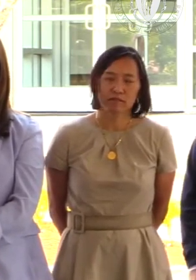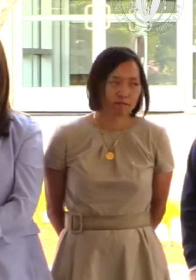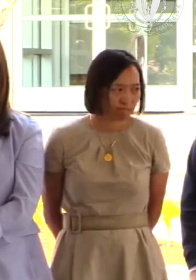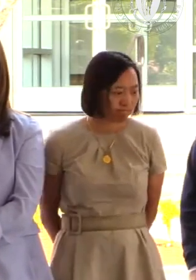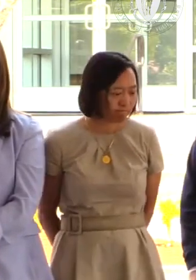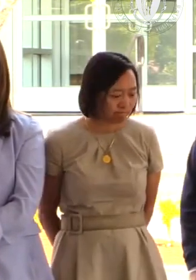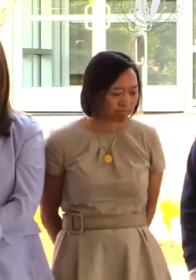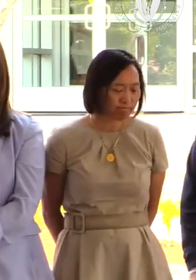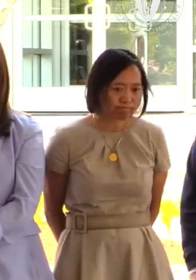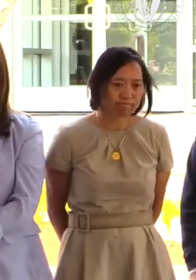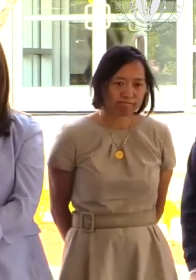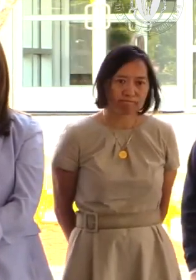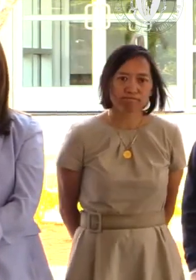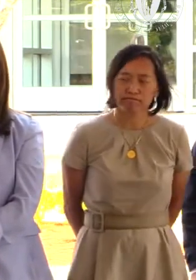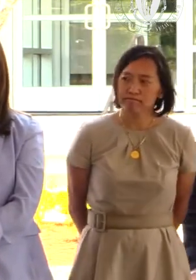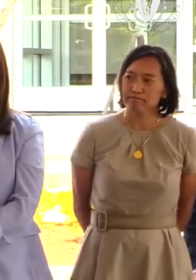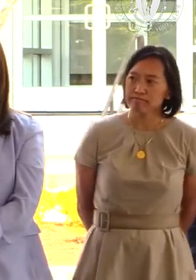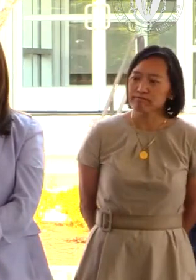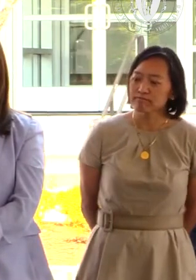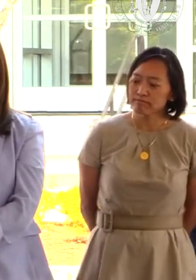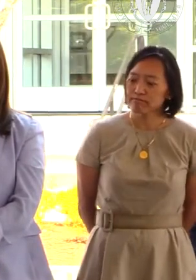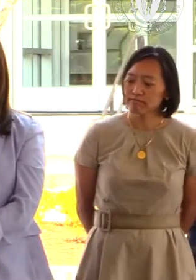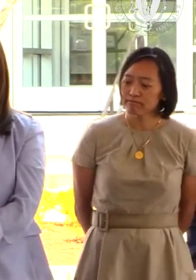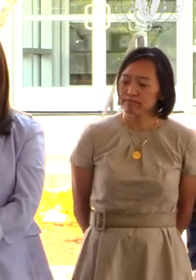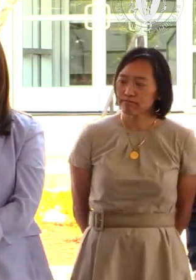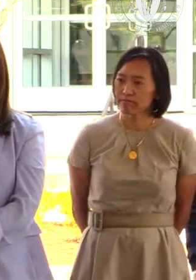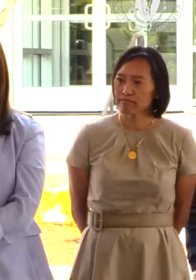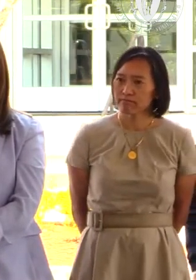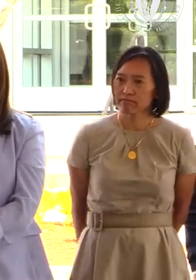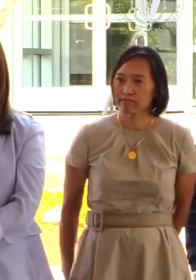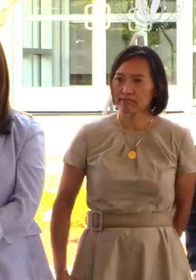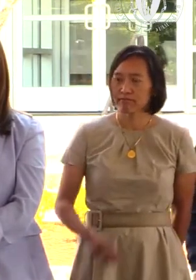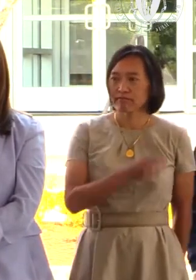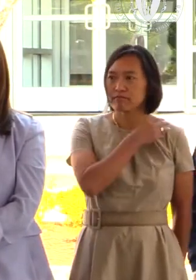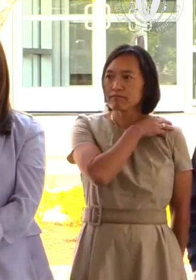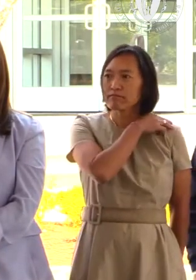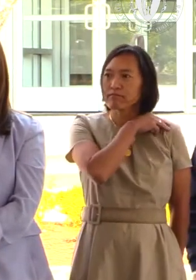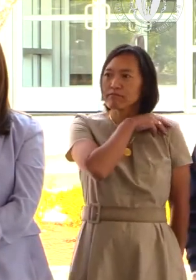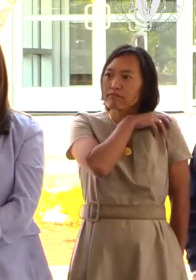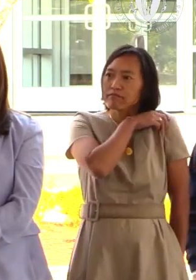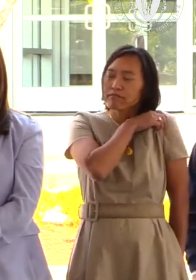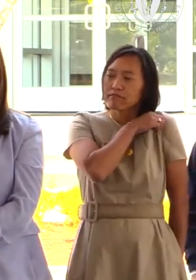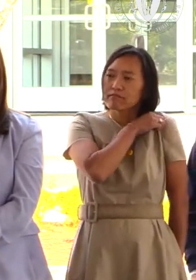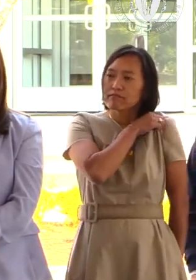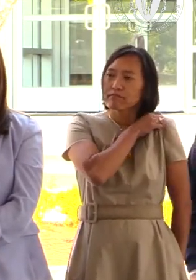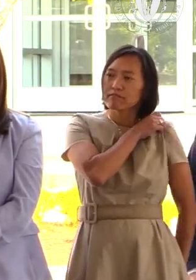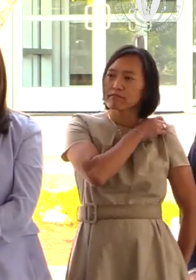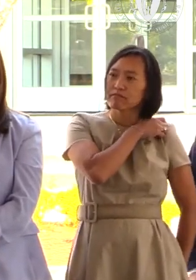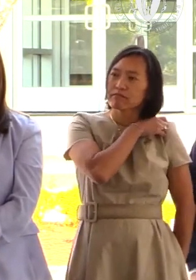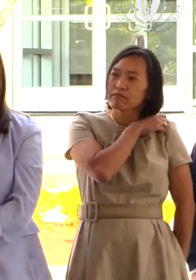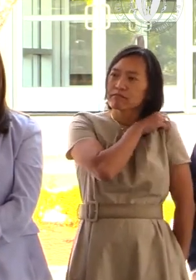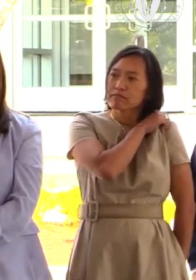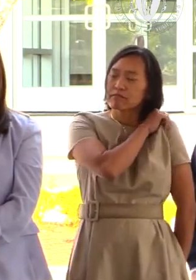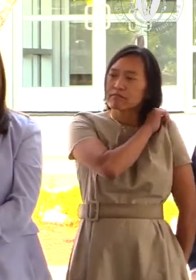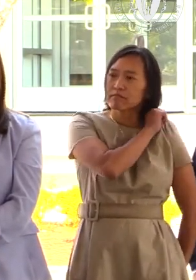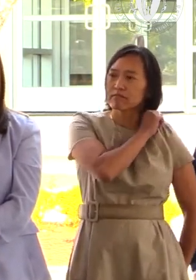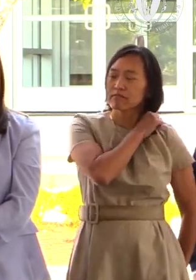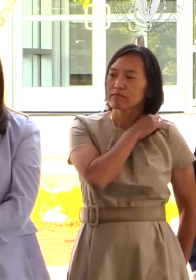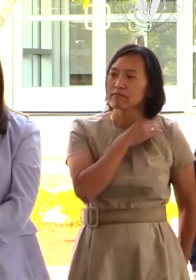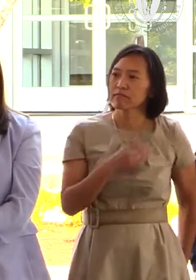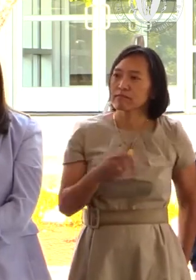great opportunity to build on this momentum. We're hosting the International Bioconvention. So the